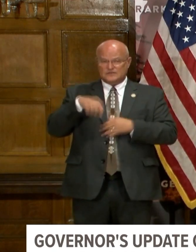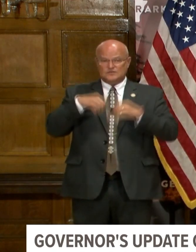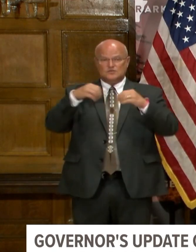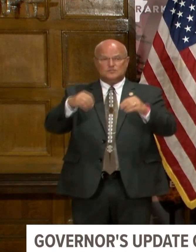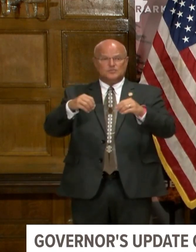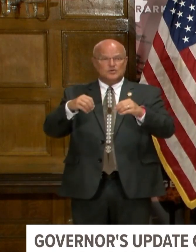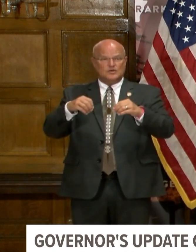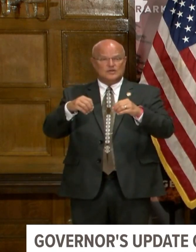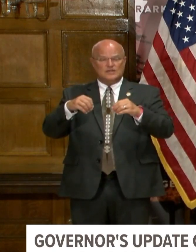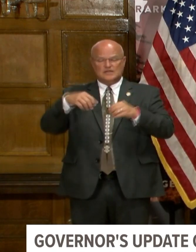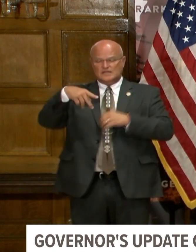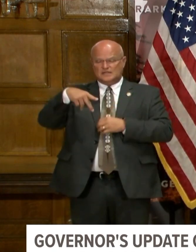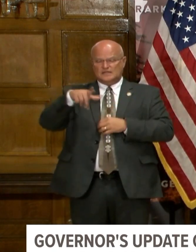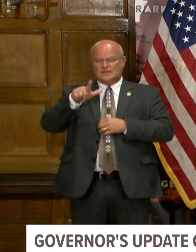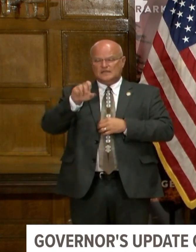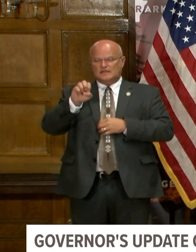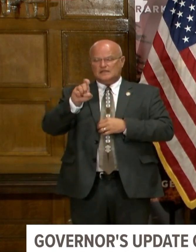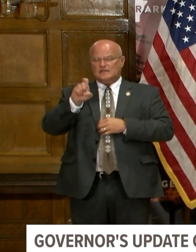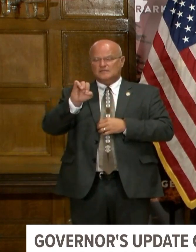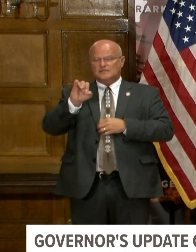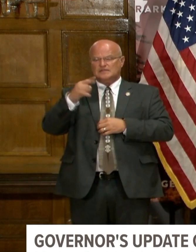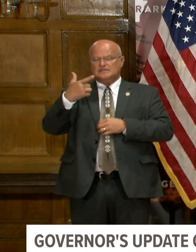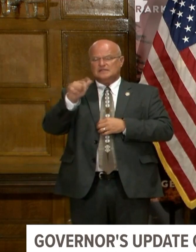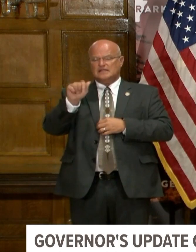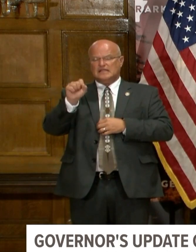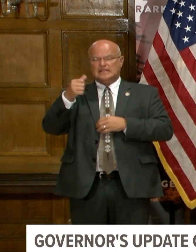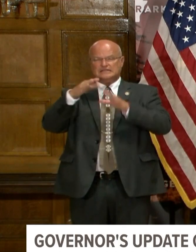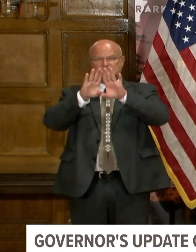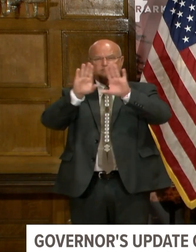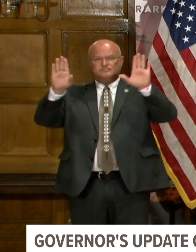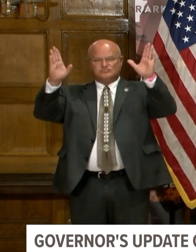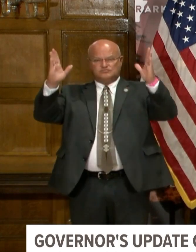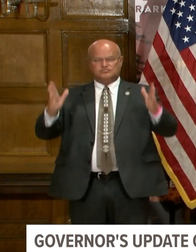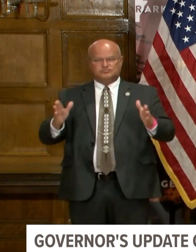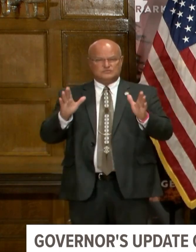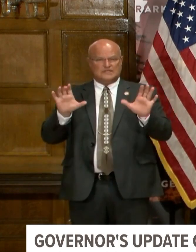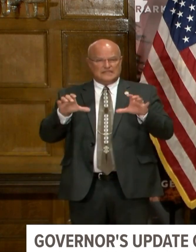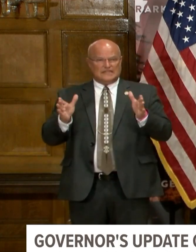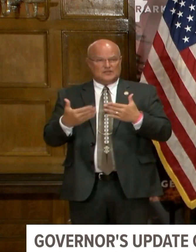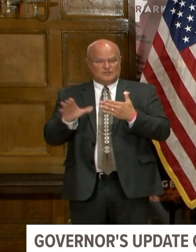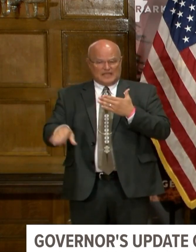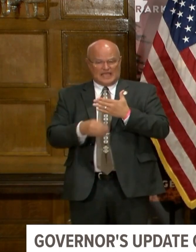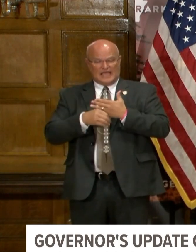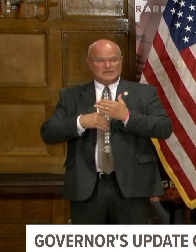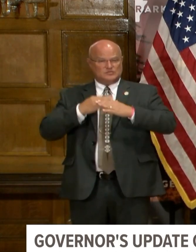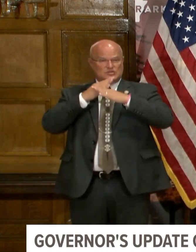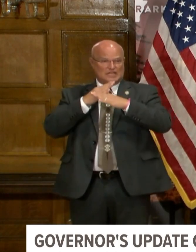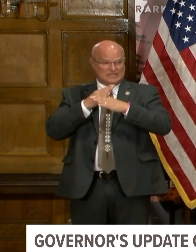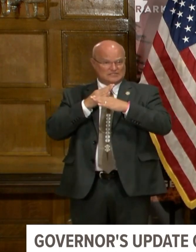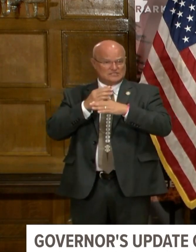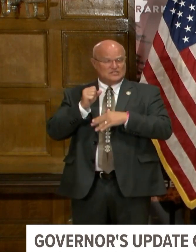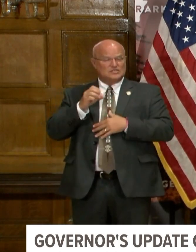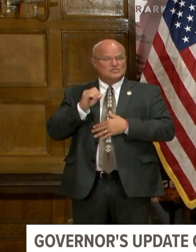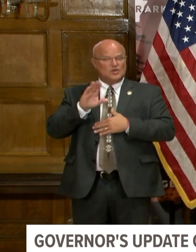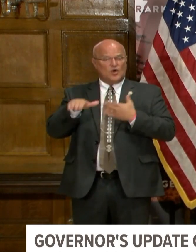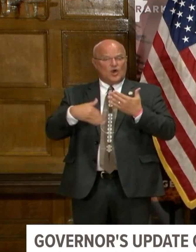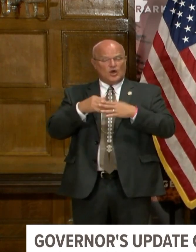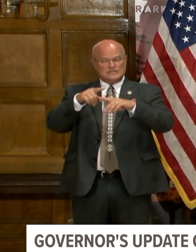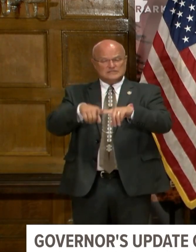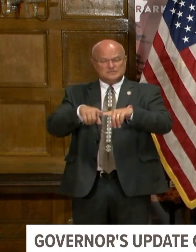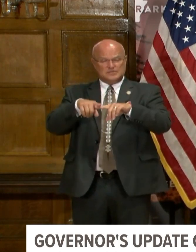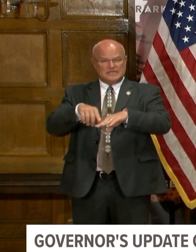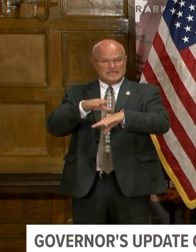put plexiglass in their classroom that will add a level of protection. So all